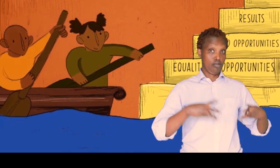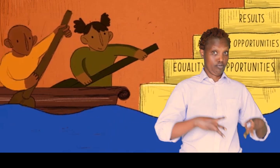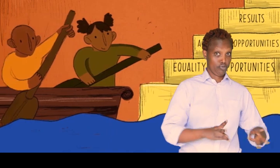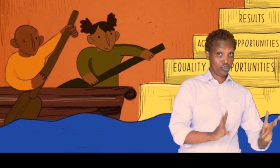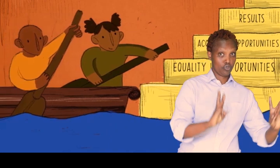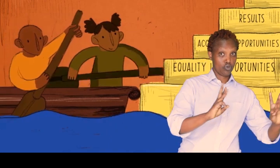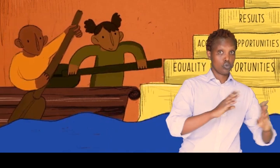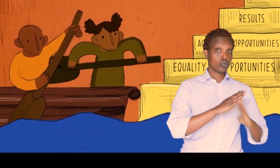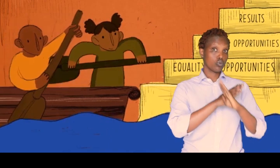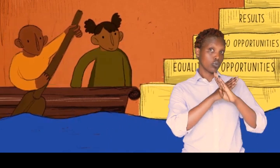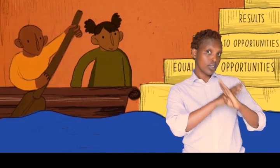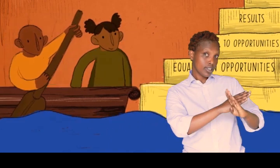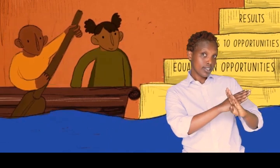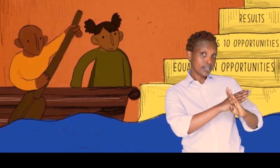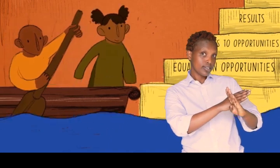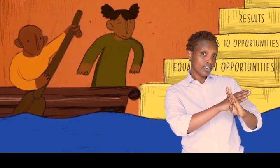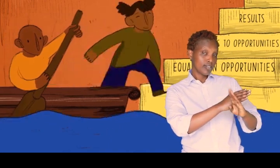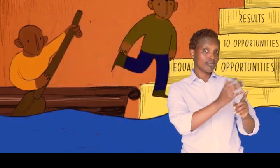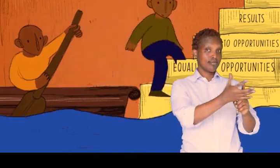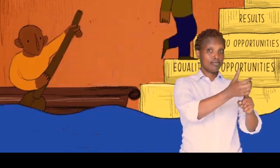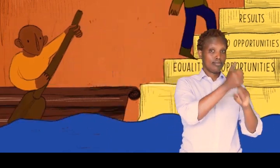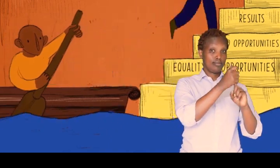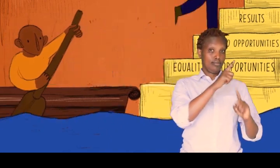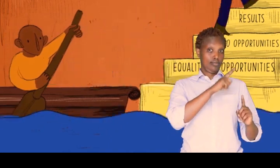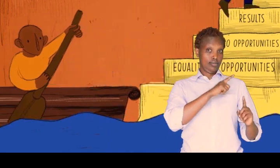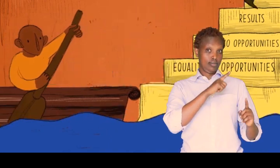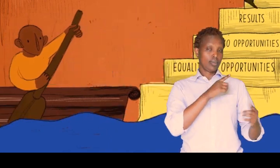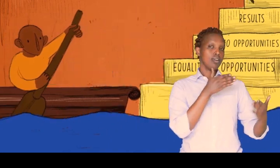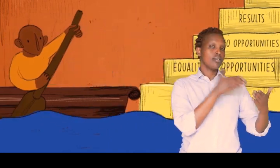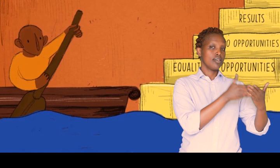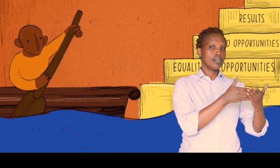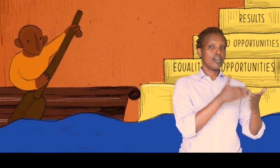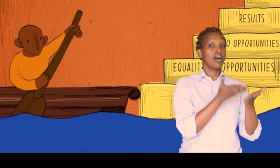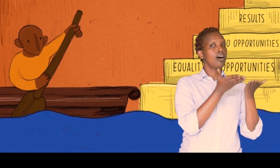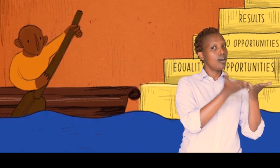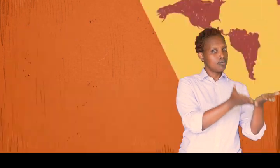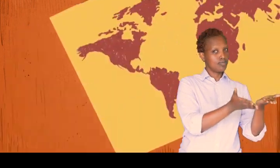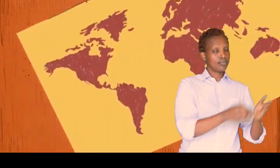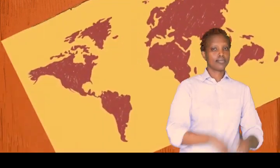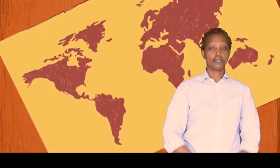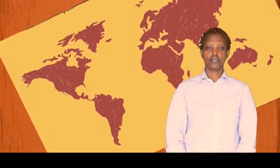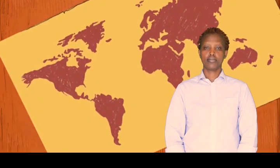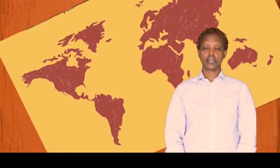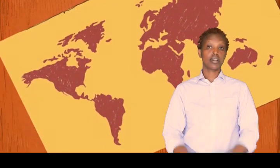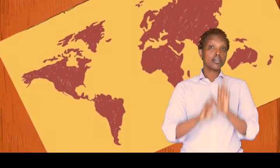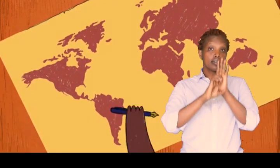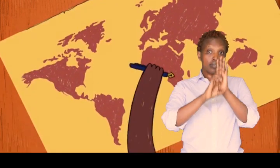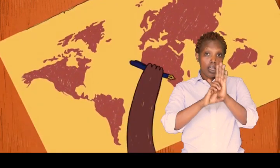The protectionist approach denies opportunity in order to maintain the status quo.